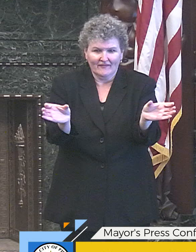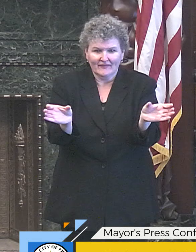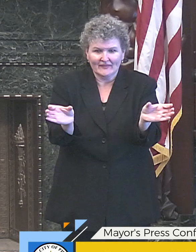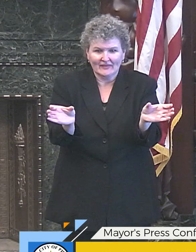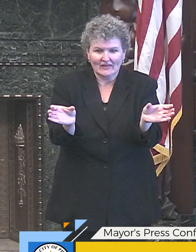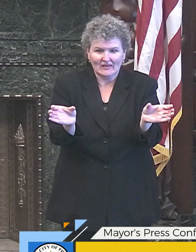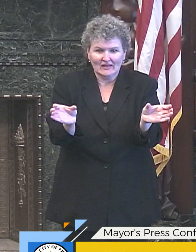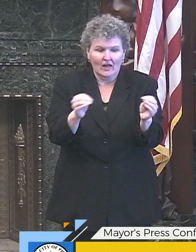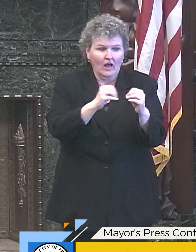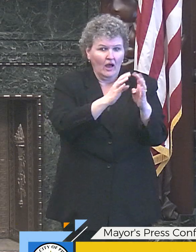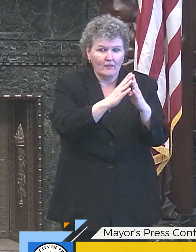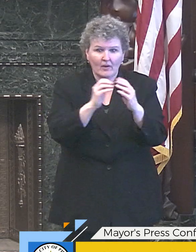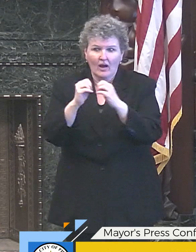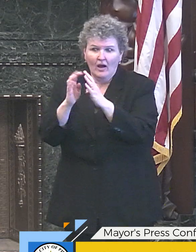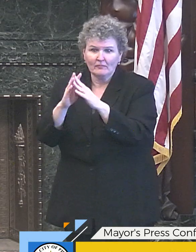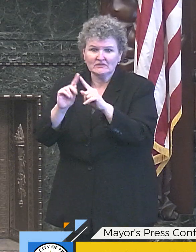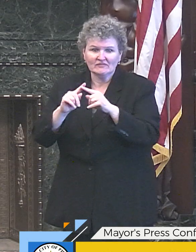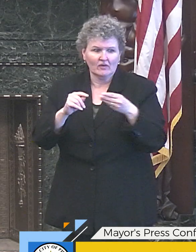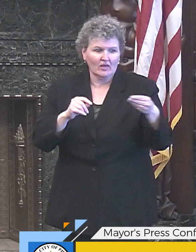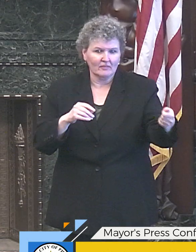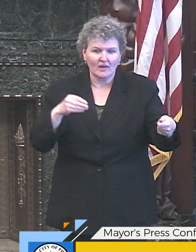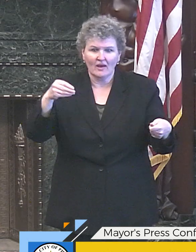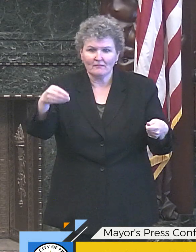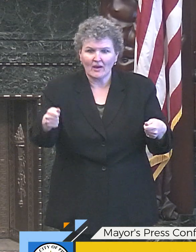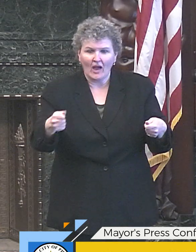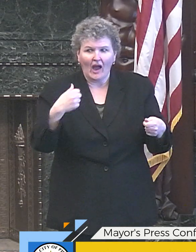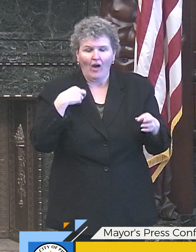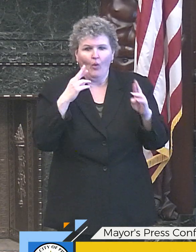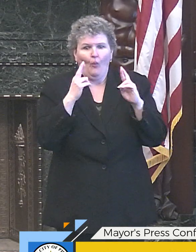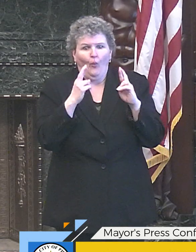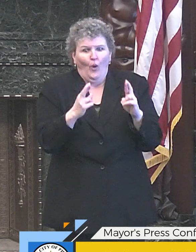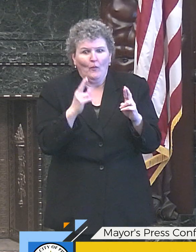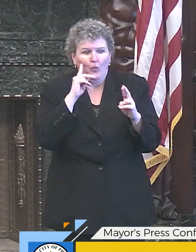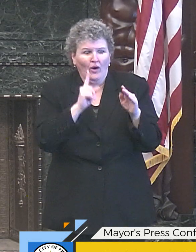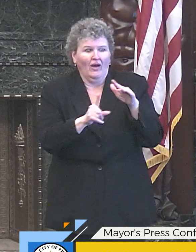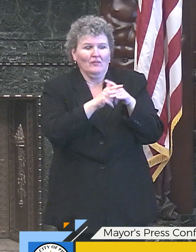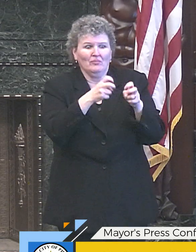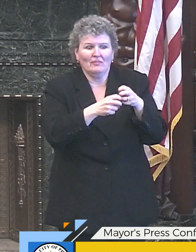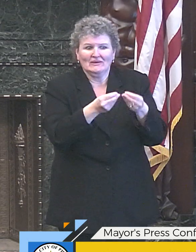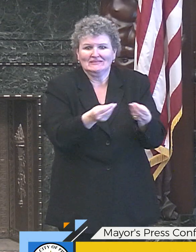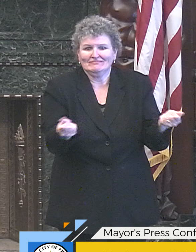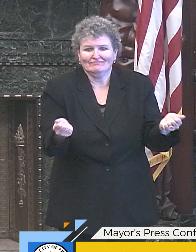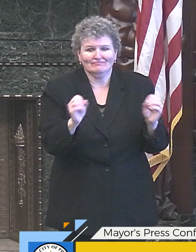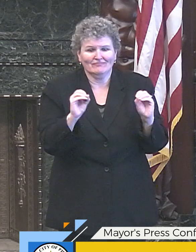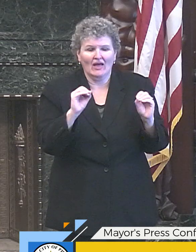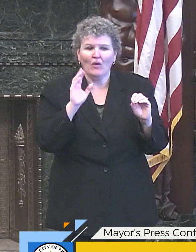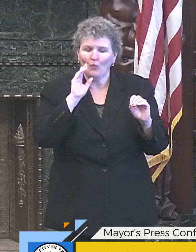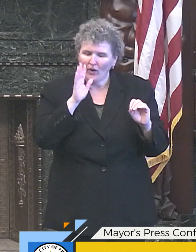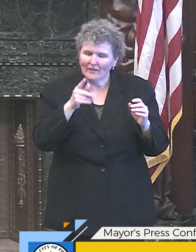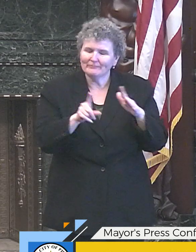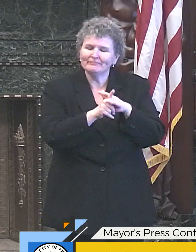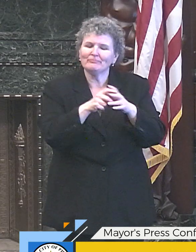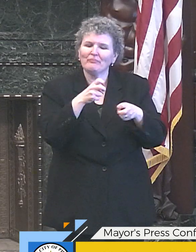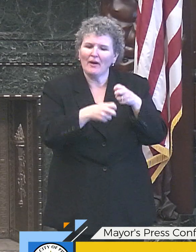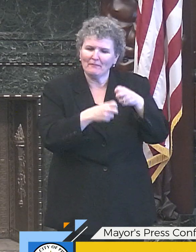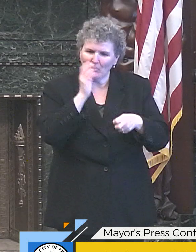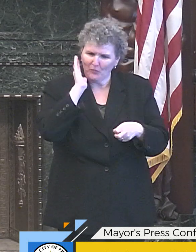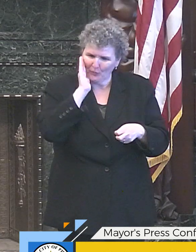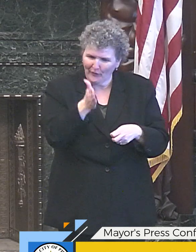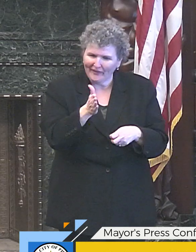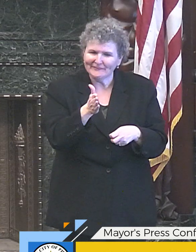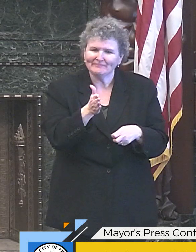We recognize that there's some hiccups, and that we're going to need to smooth out those bumps in order to continue to provide food